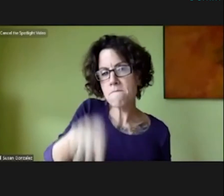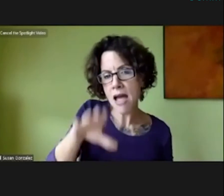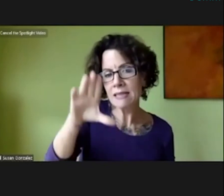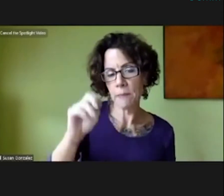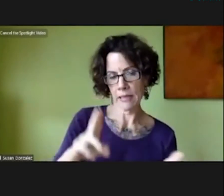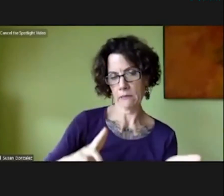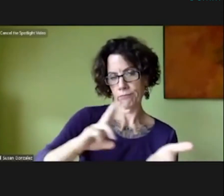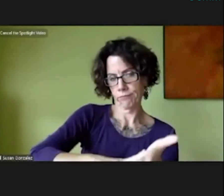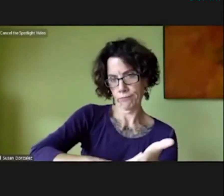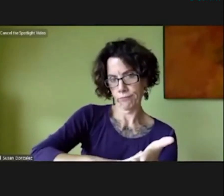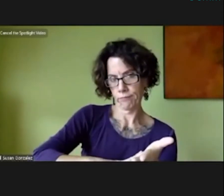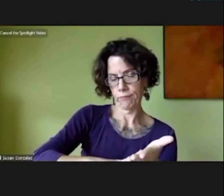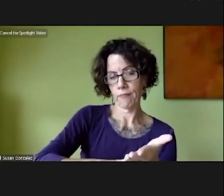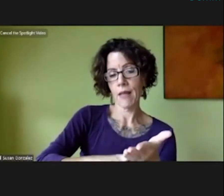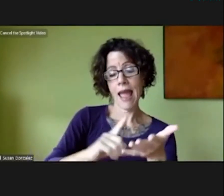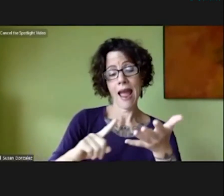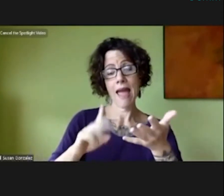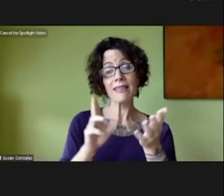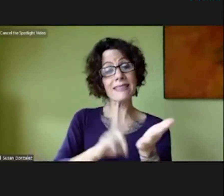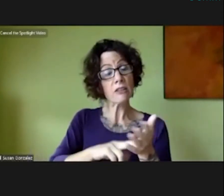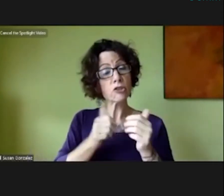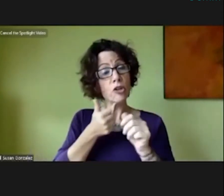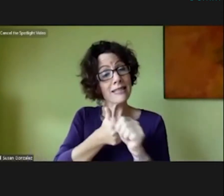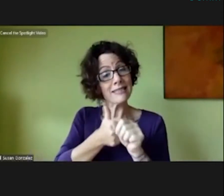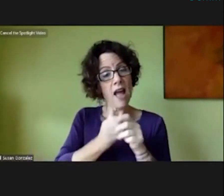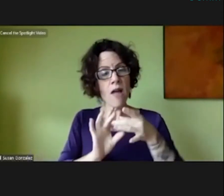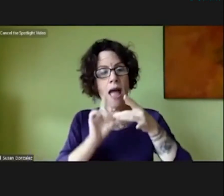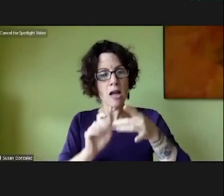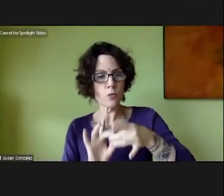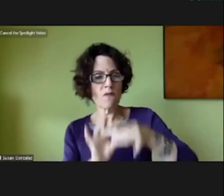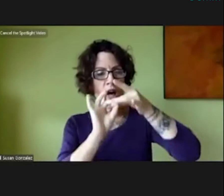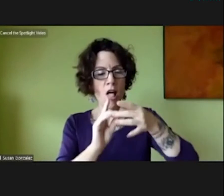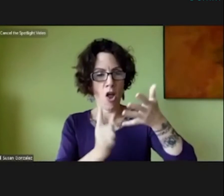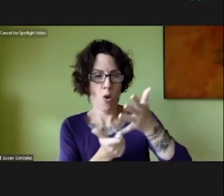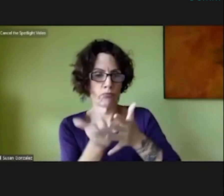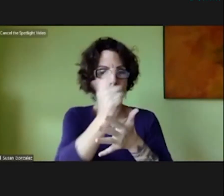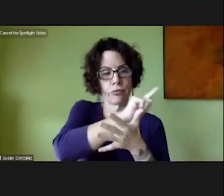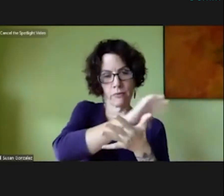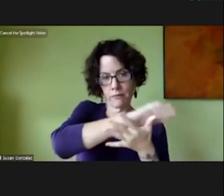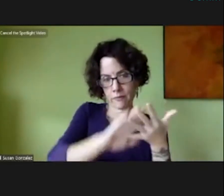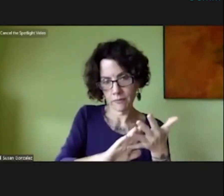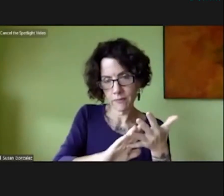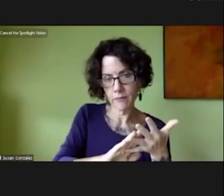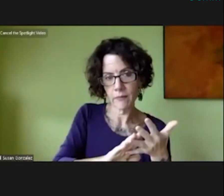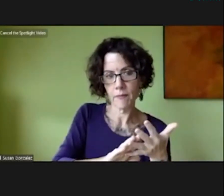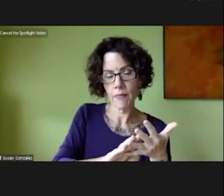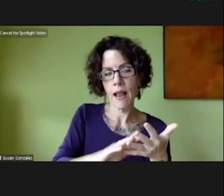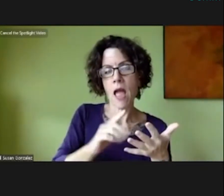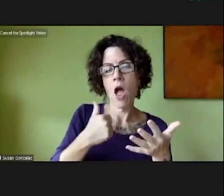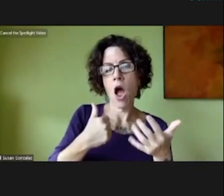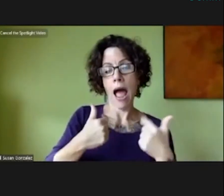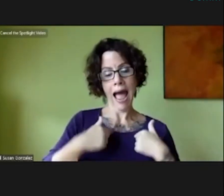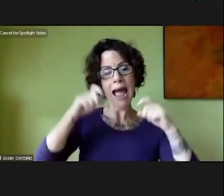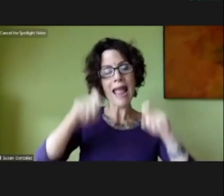that all documents must be signed. The signature itself covers all of